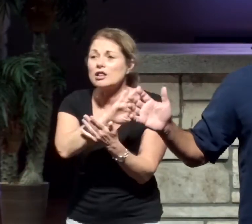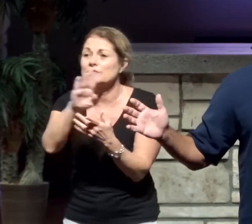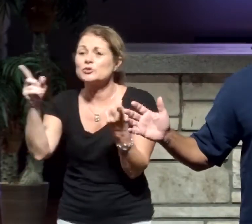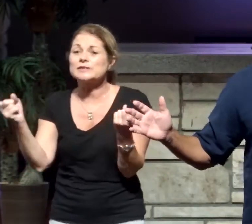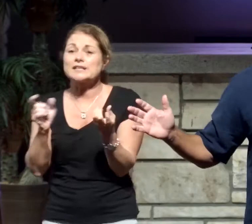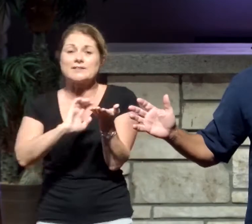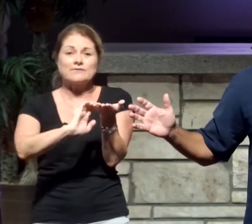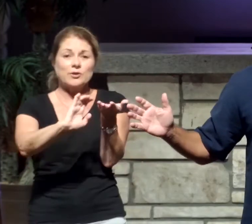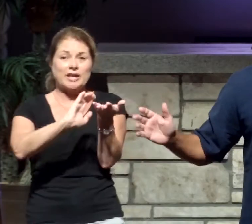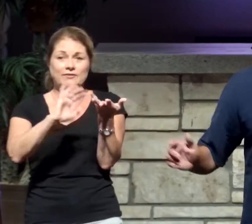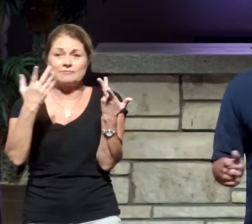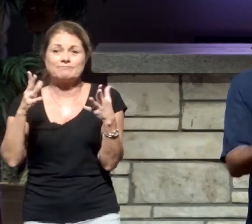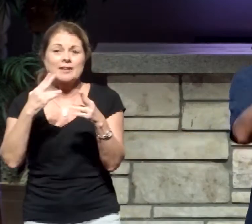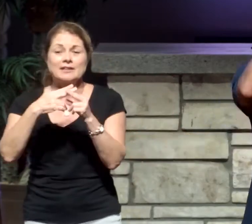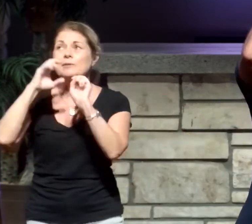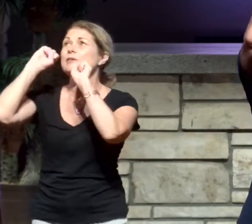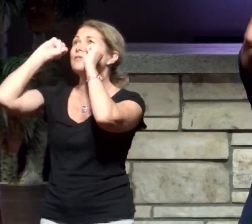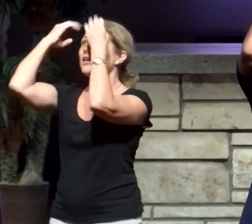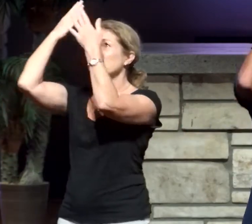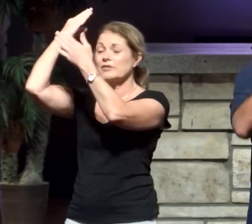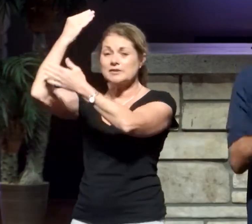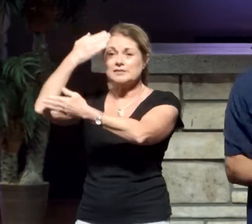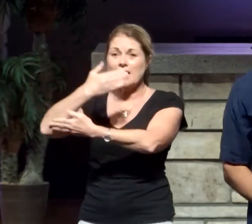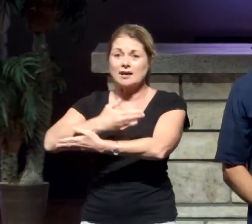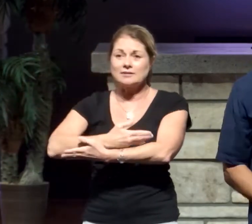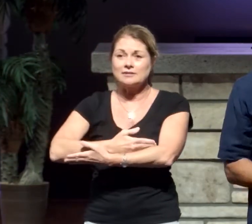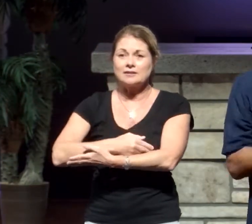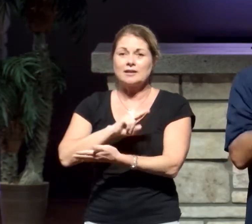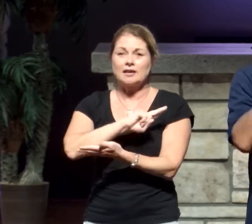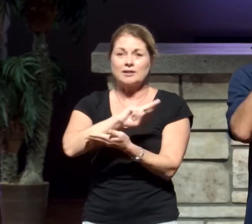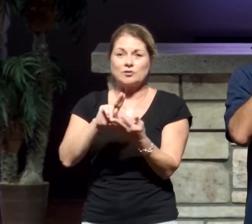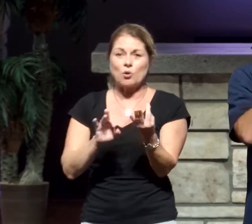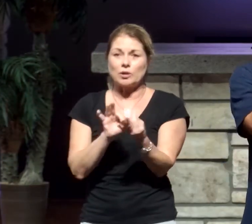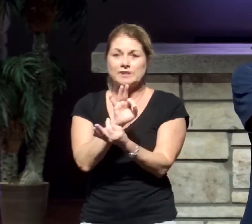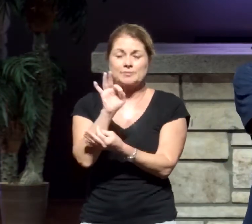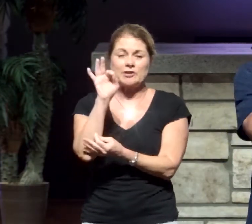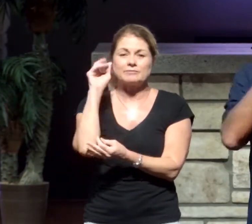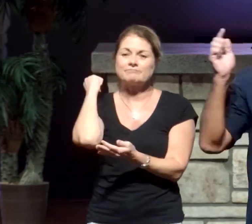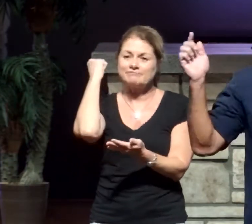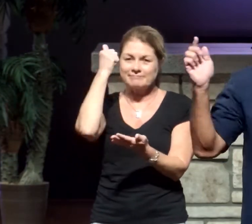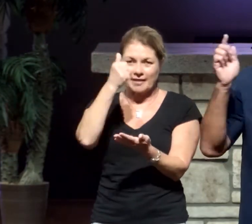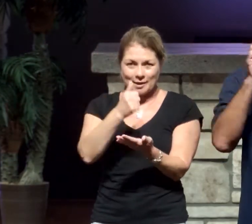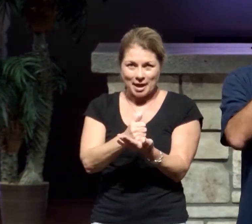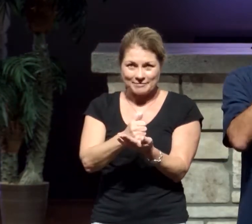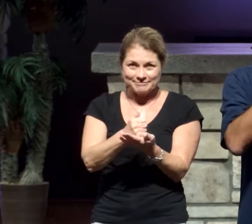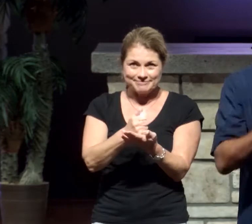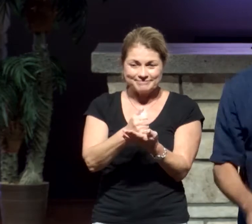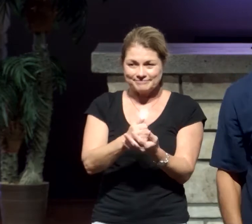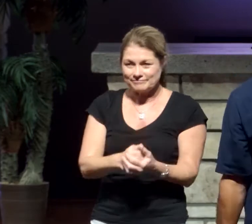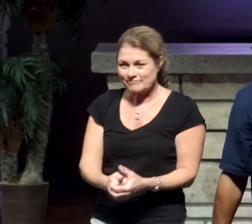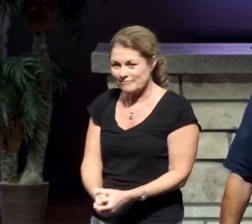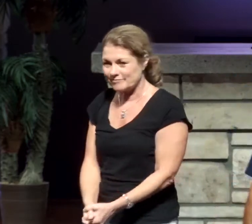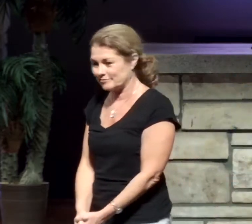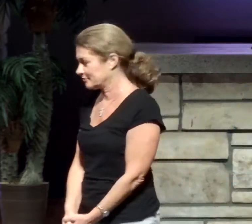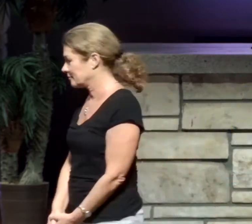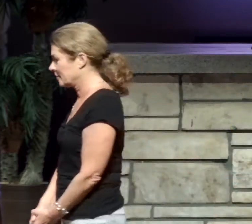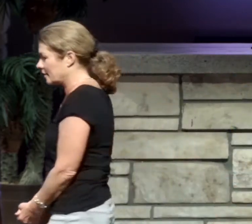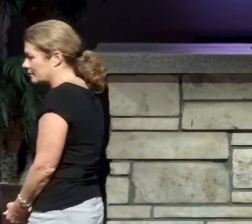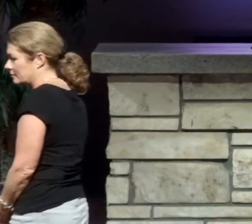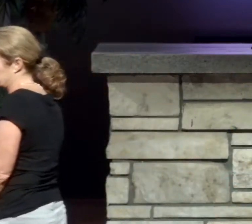is forgiven. In the name of the Father, and of the Son, and of the Holy Spirit. Amen.